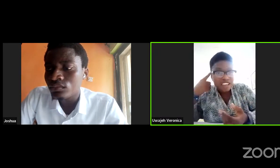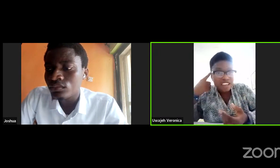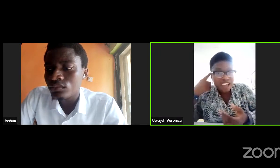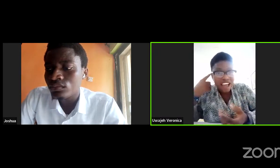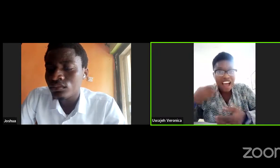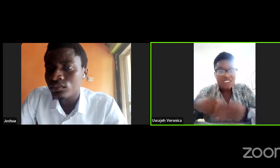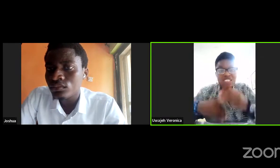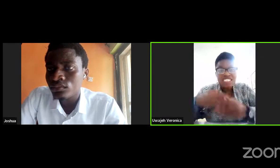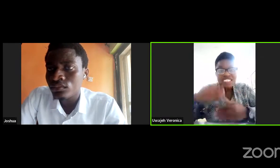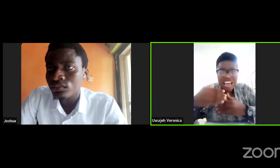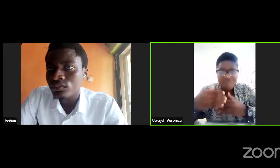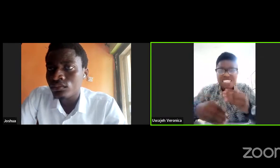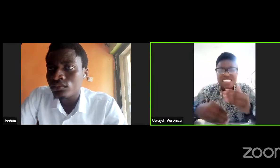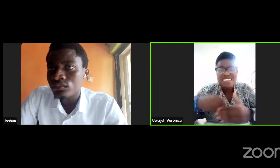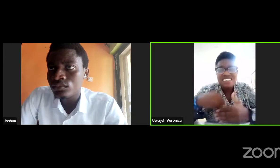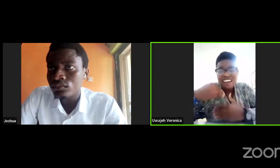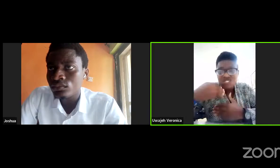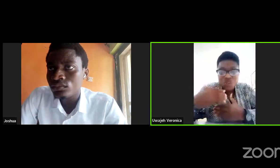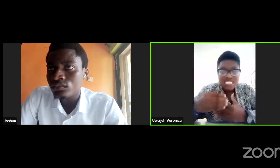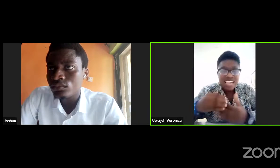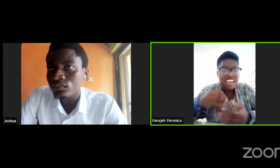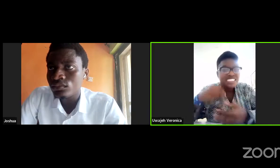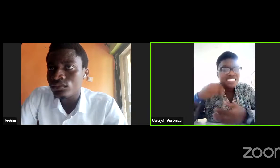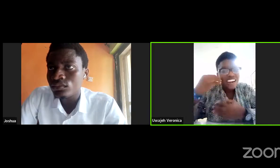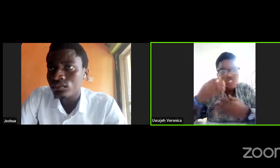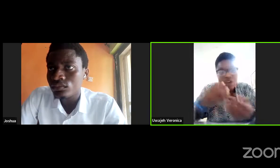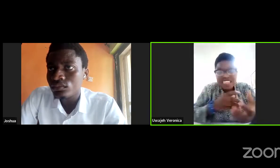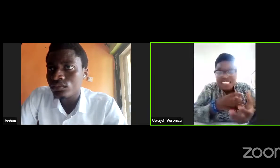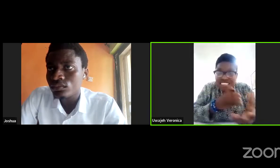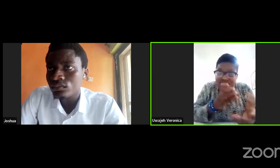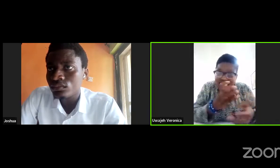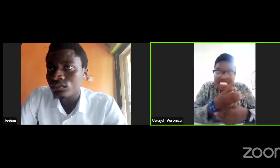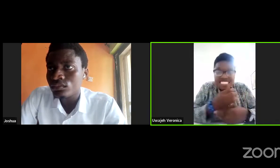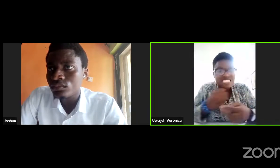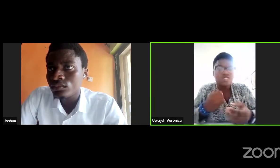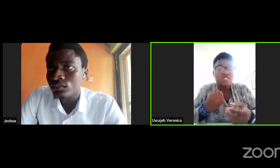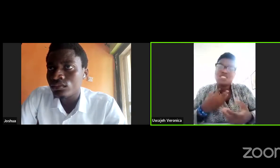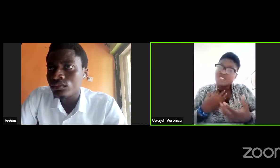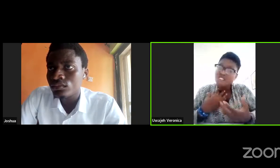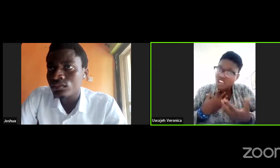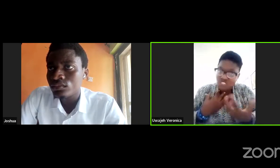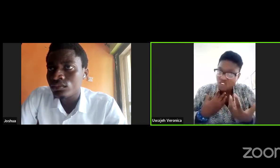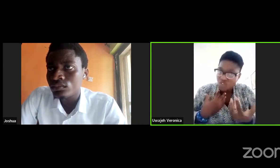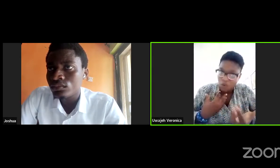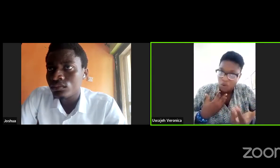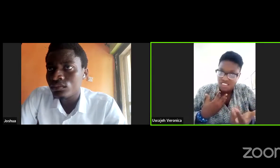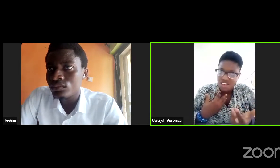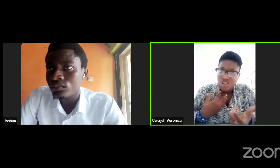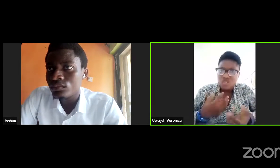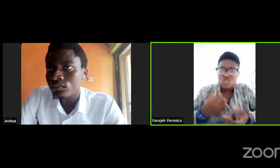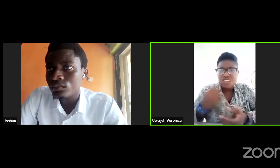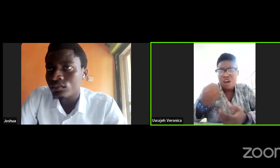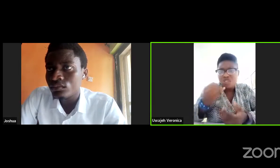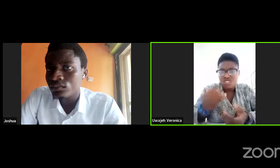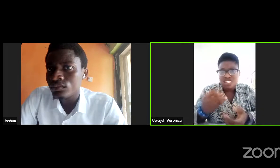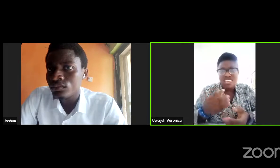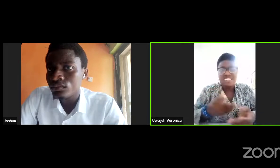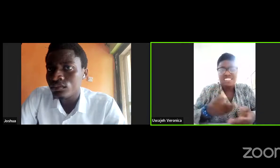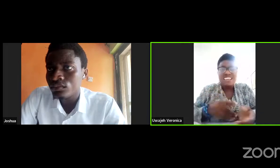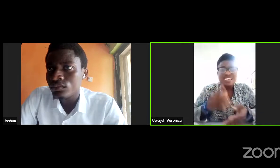the ear, and with time it graduates and it gradually steals the voice of the person. So